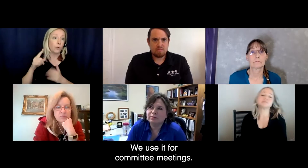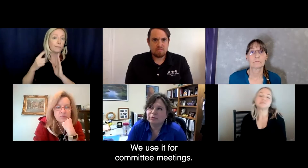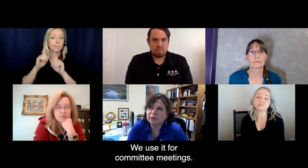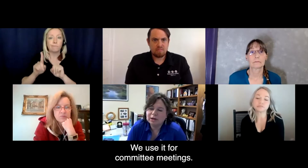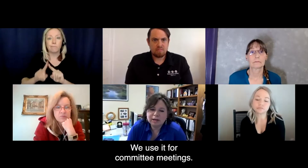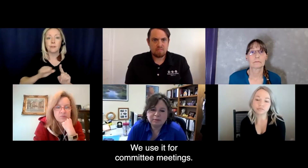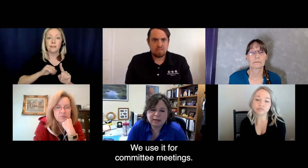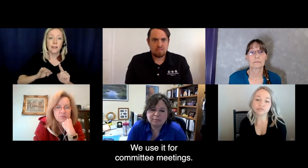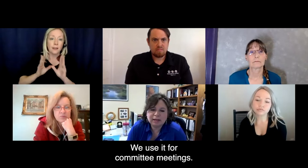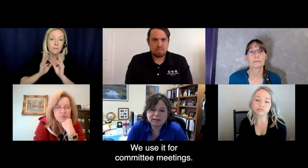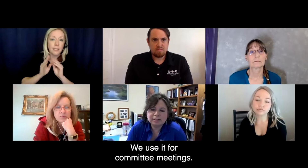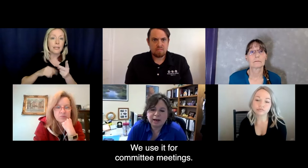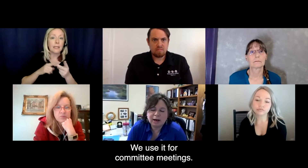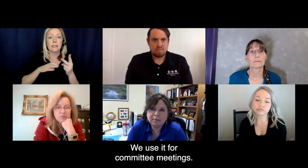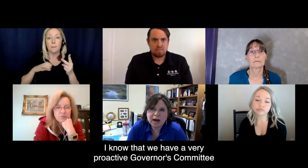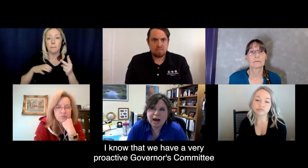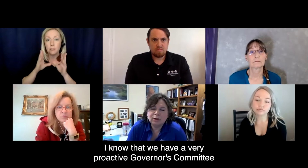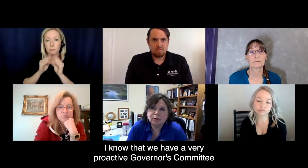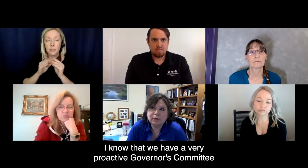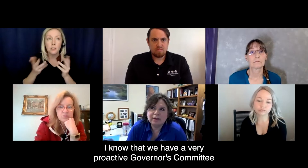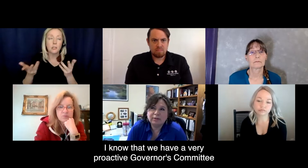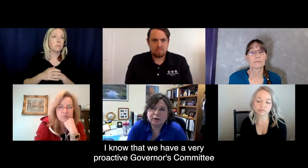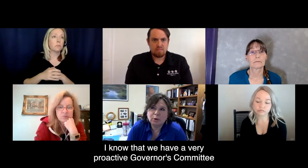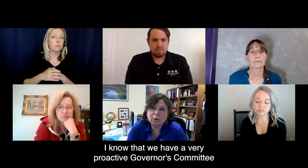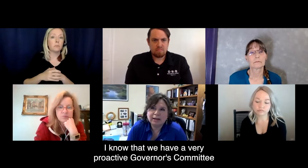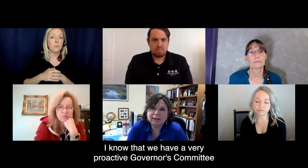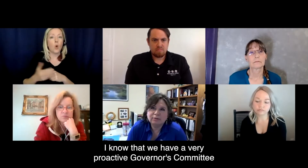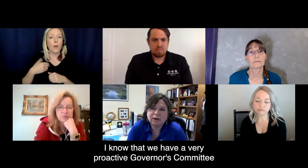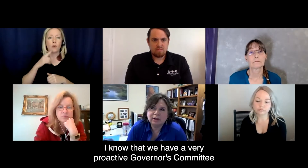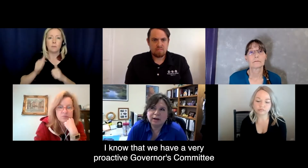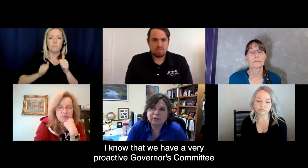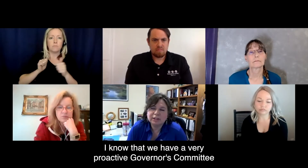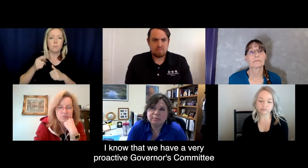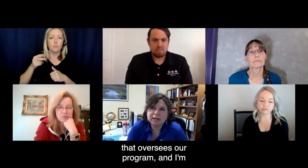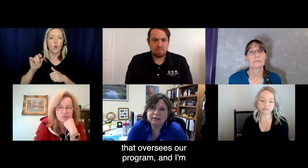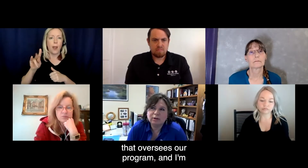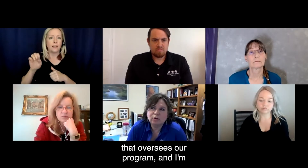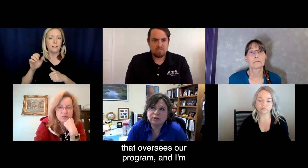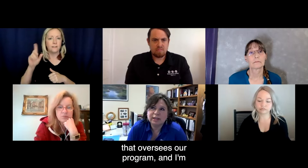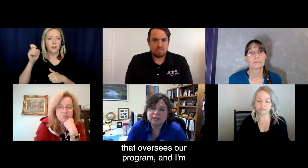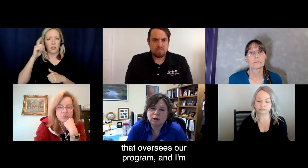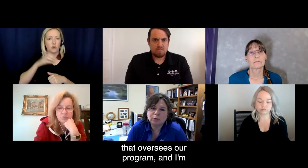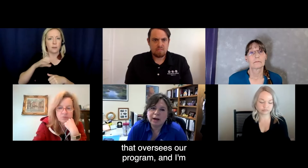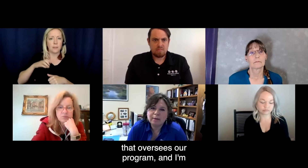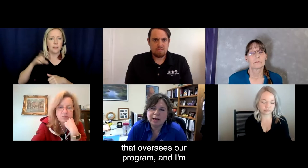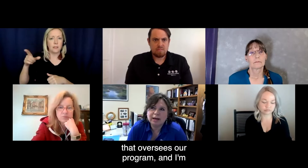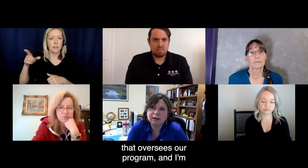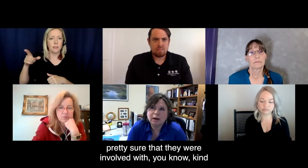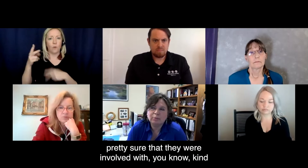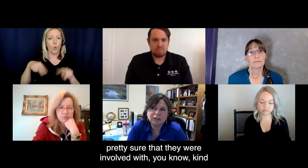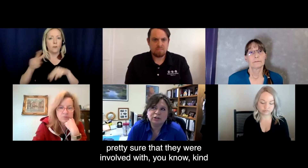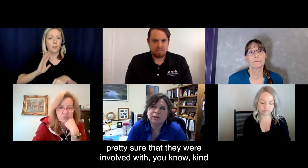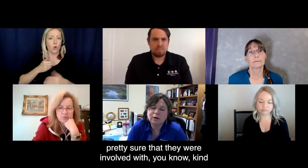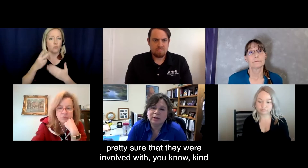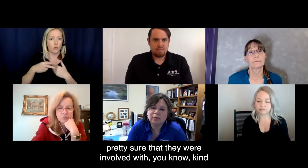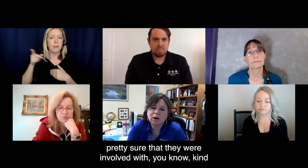use it for committee meetings. I know that we have a very proactive governor's committee that oversees our program, and I'm pretty